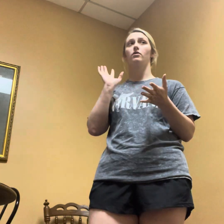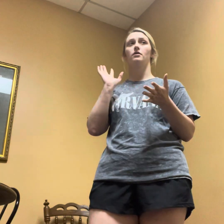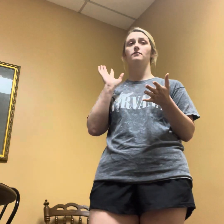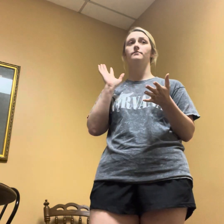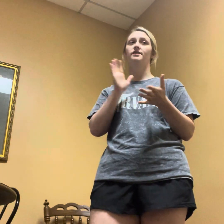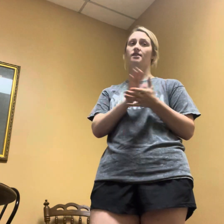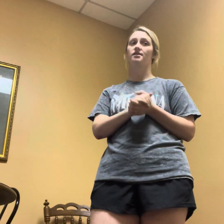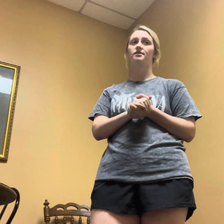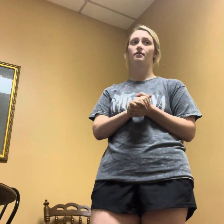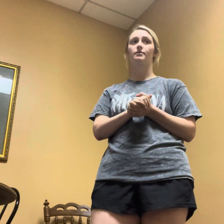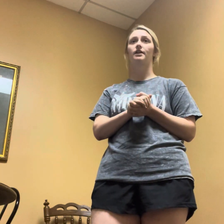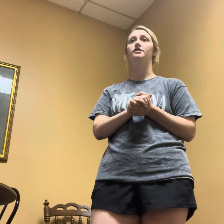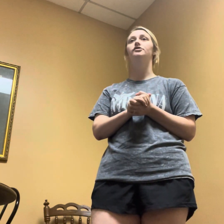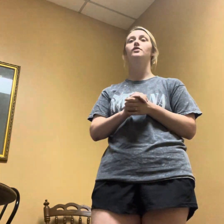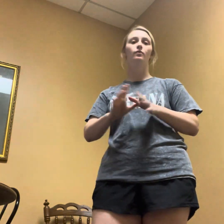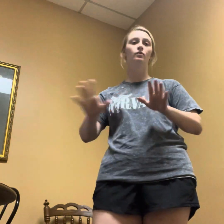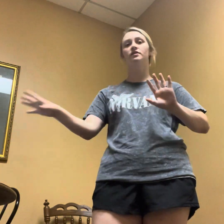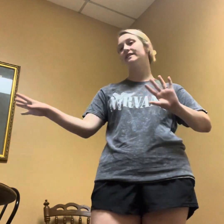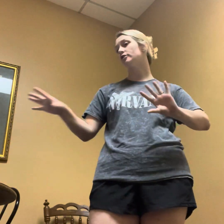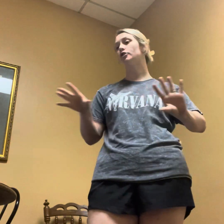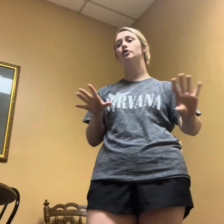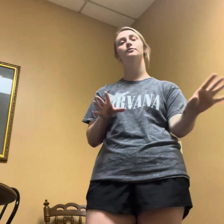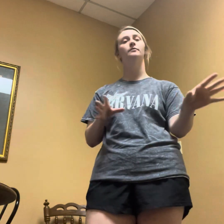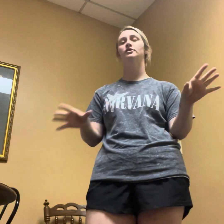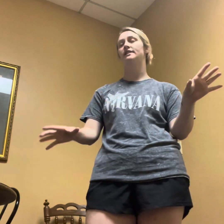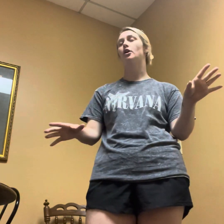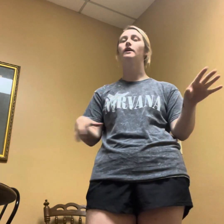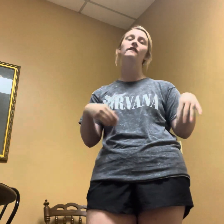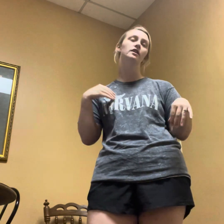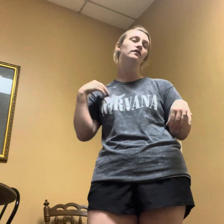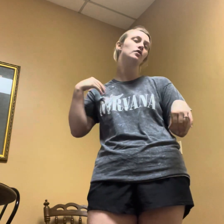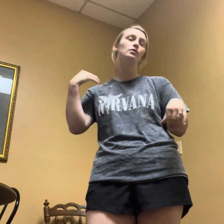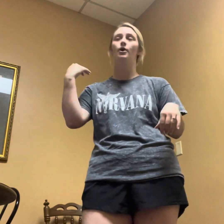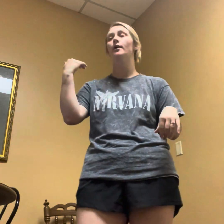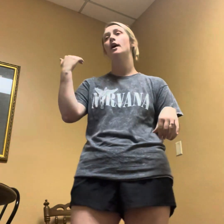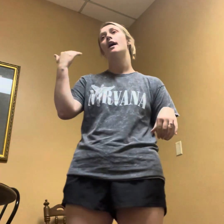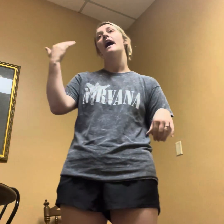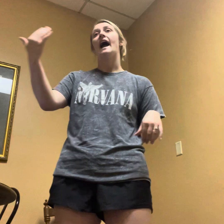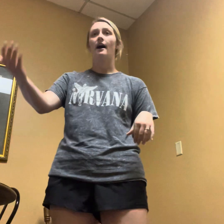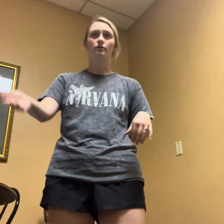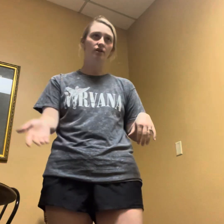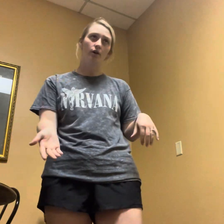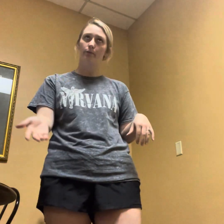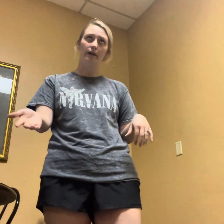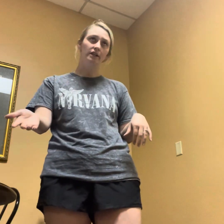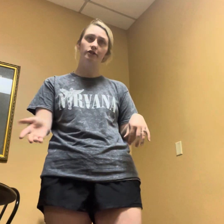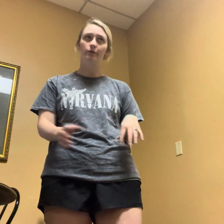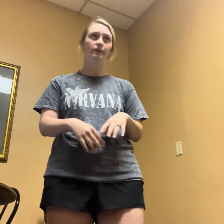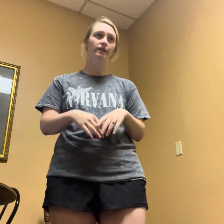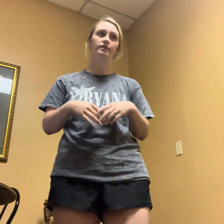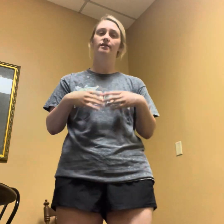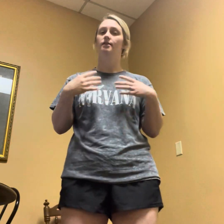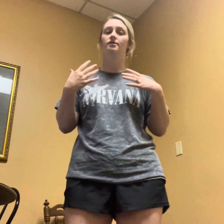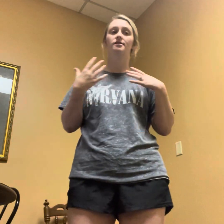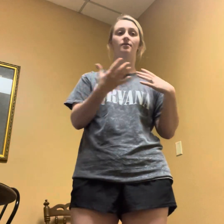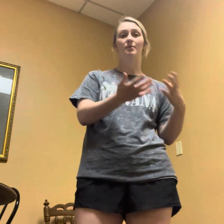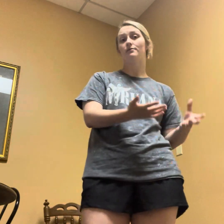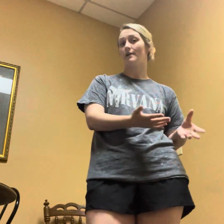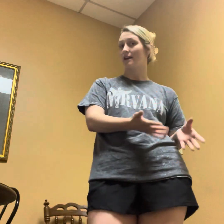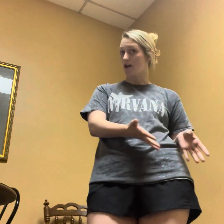all discussing, because you don't want to leave your group members out, even if you know how to already do it. Some people may